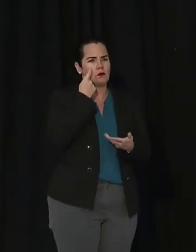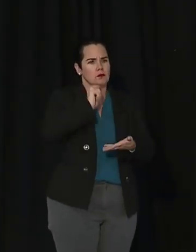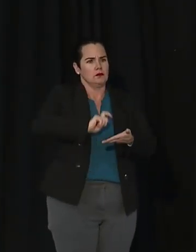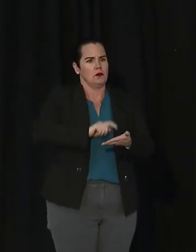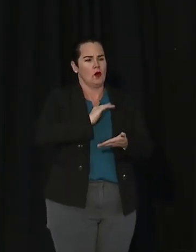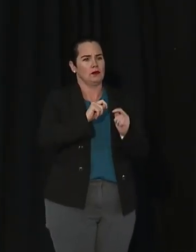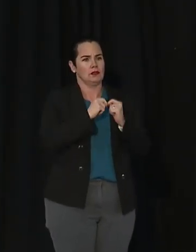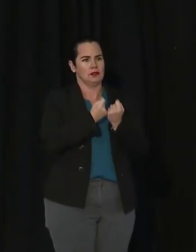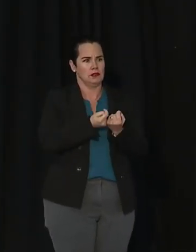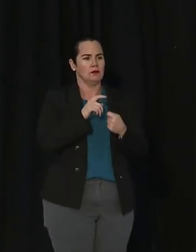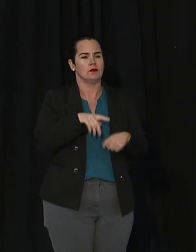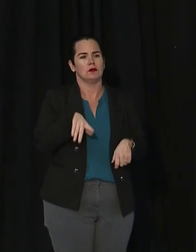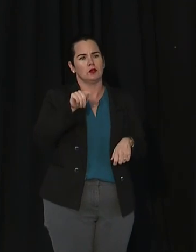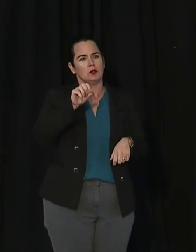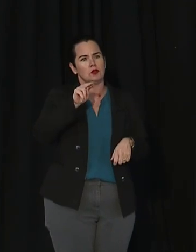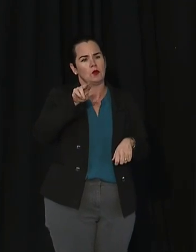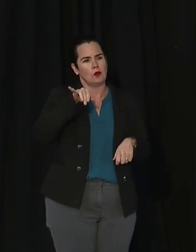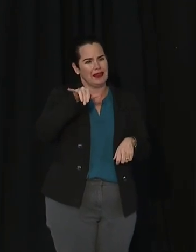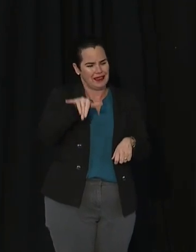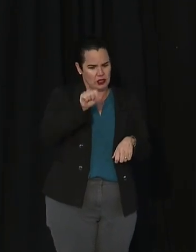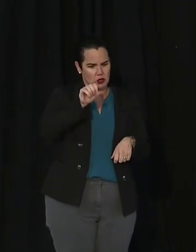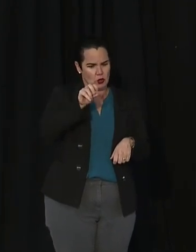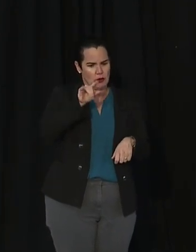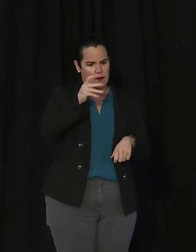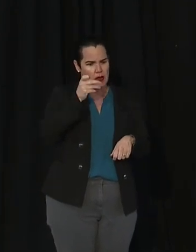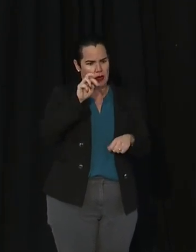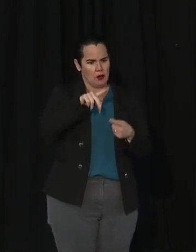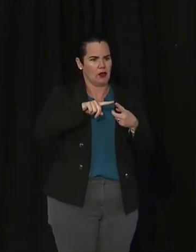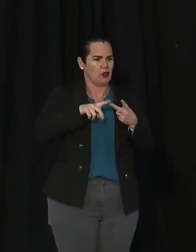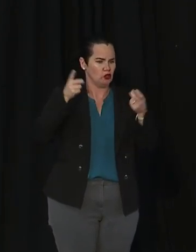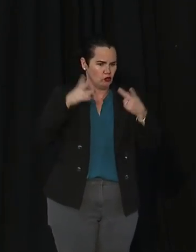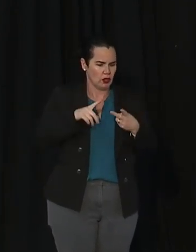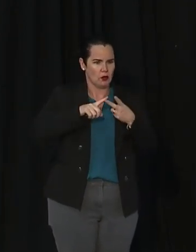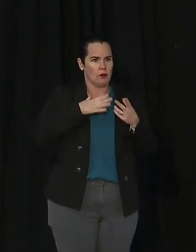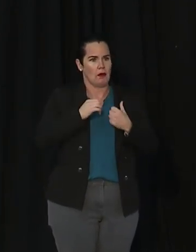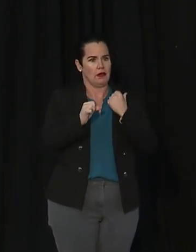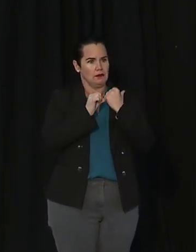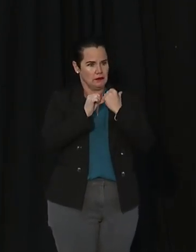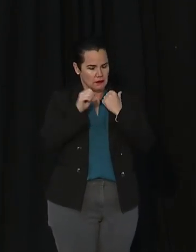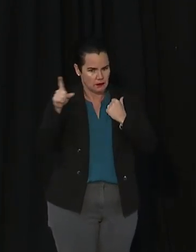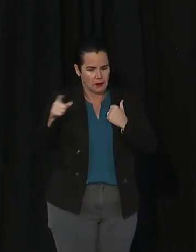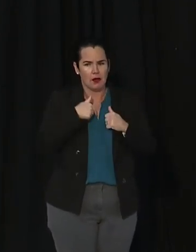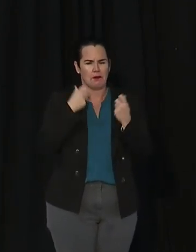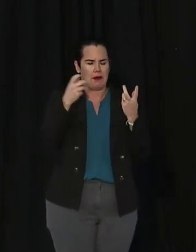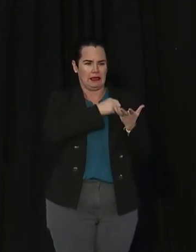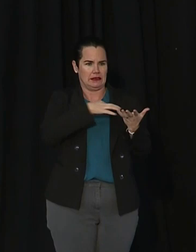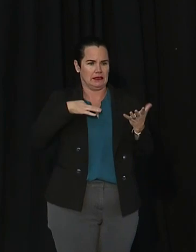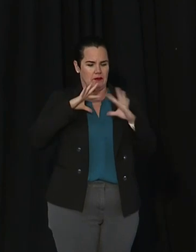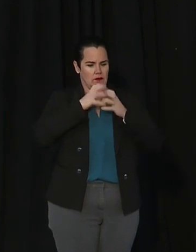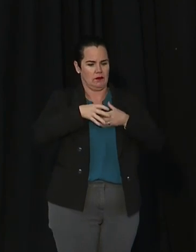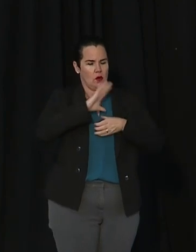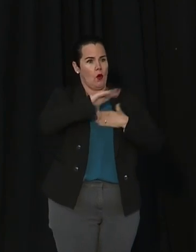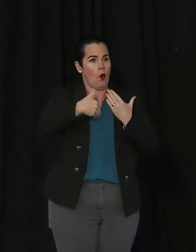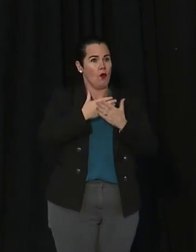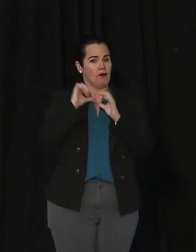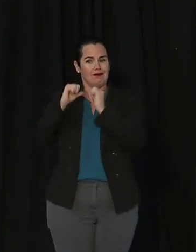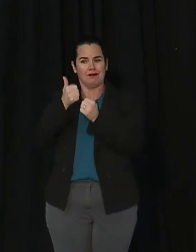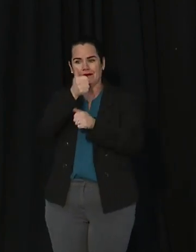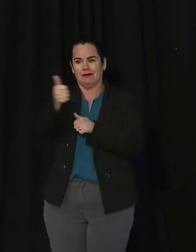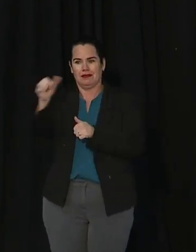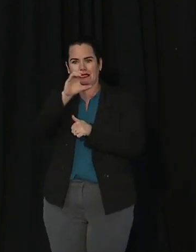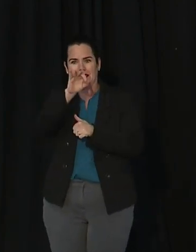Tanya Stottemeyer, our budget director, Katie Hammer, my chief deputy, and a number of staff and all of our agency CFOs, but each